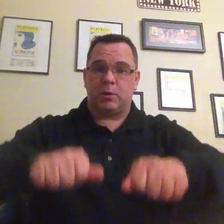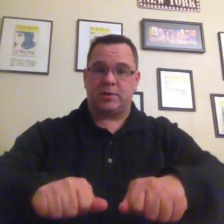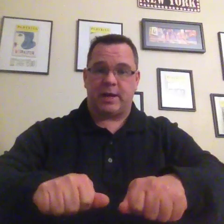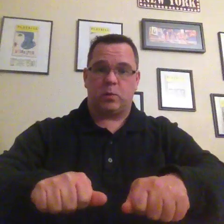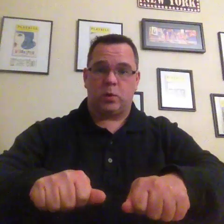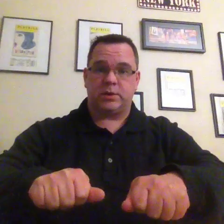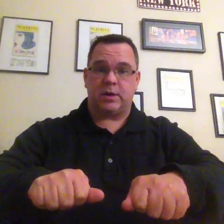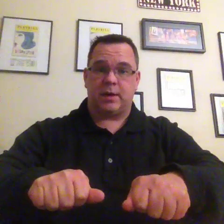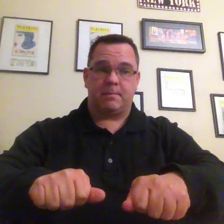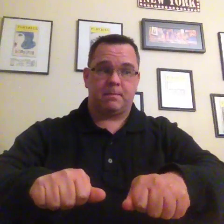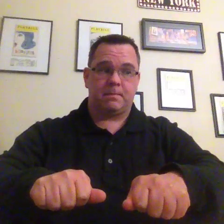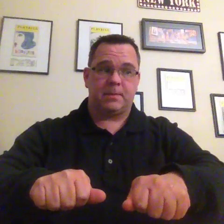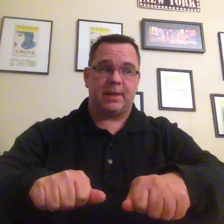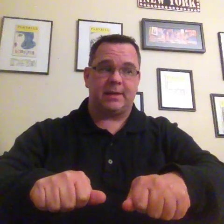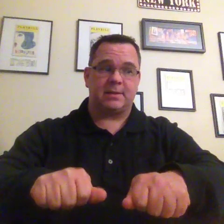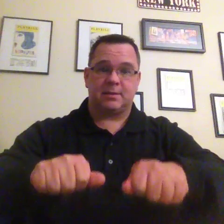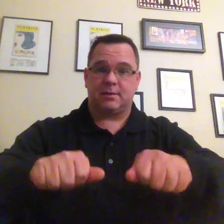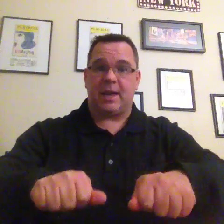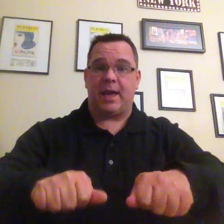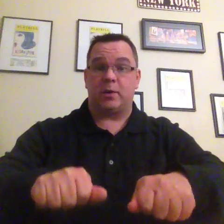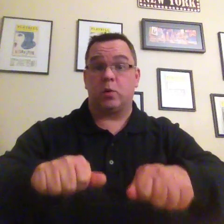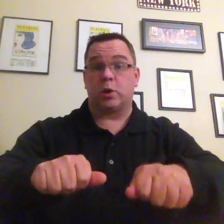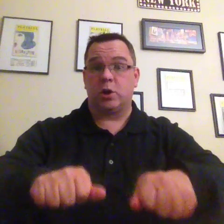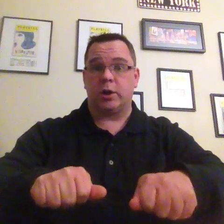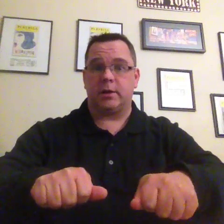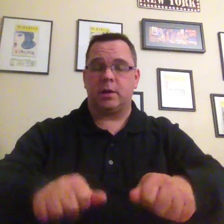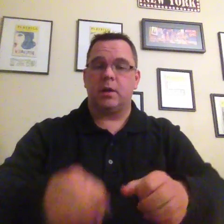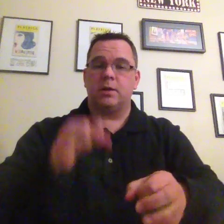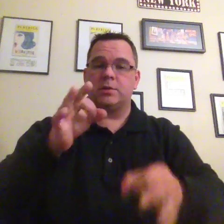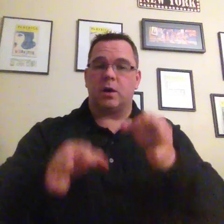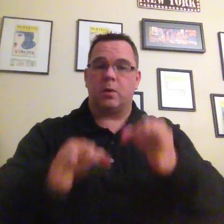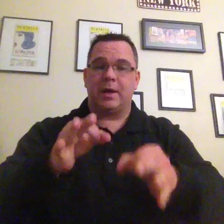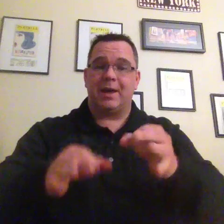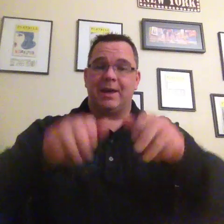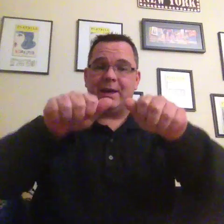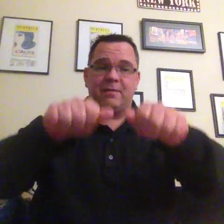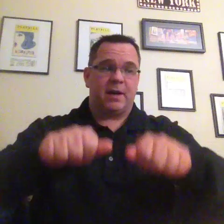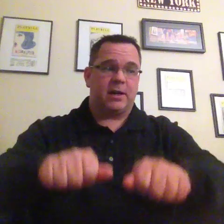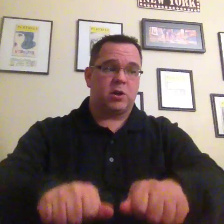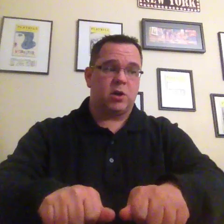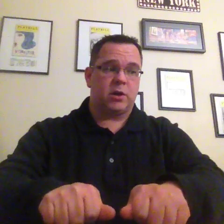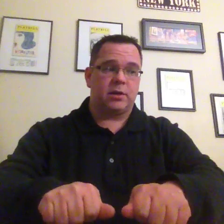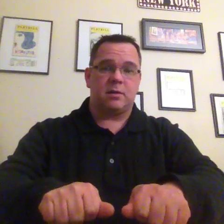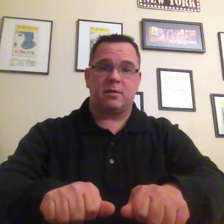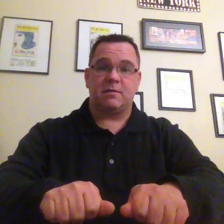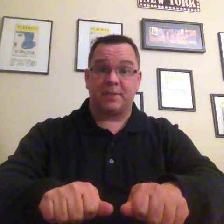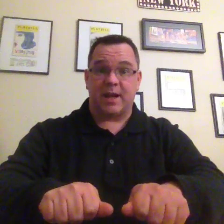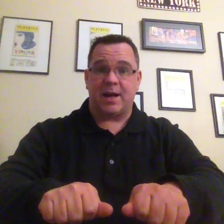go down one time. That's can or could. So, if I could